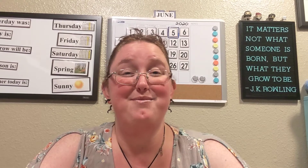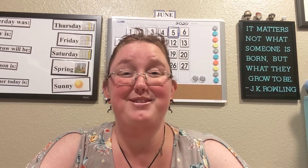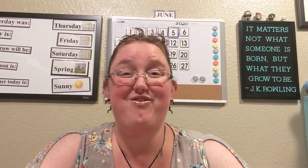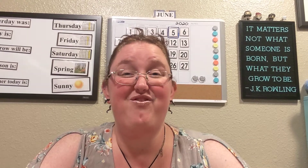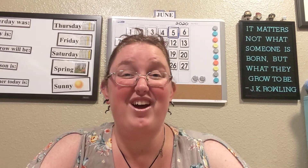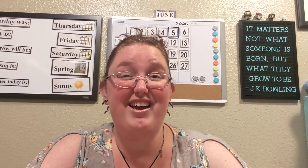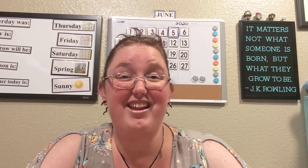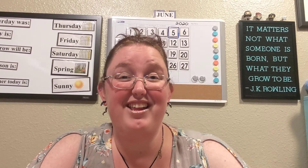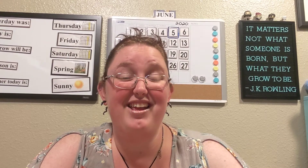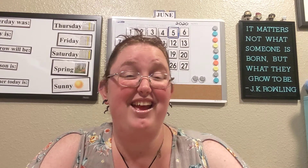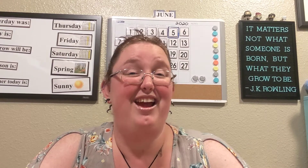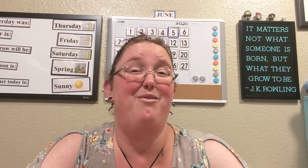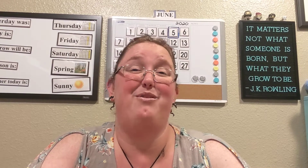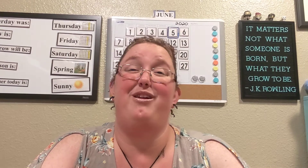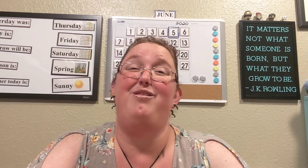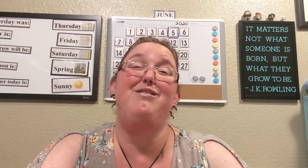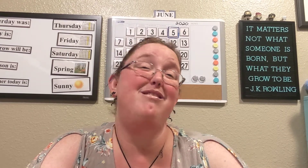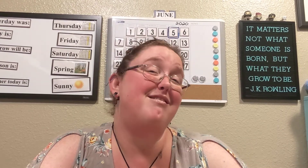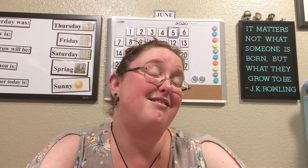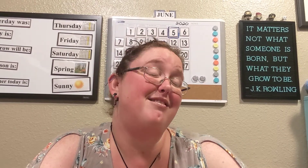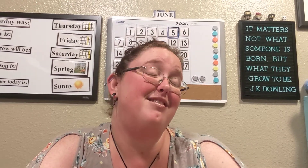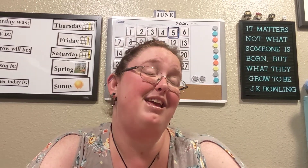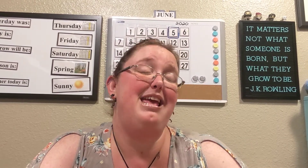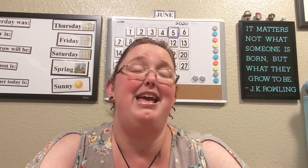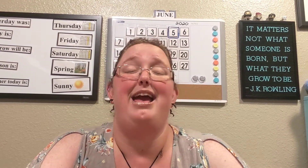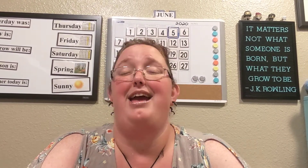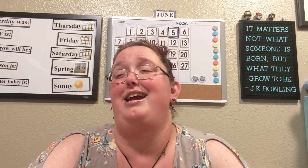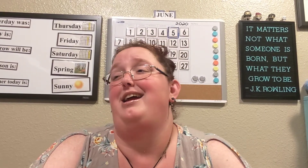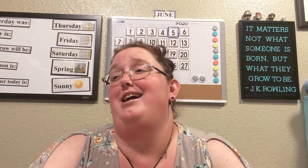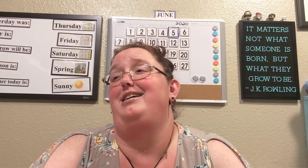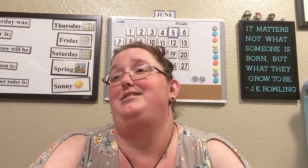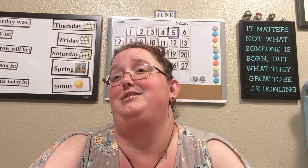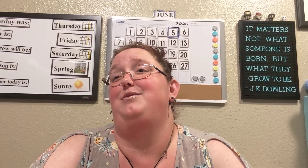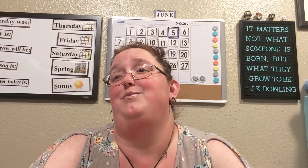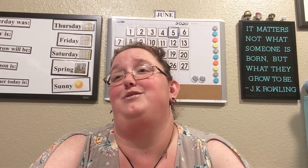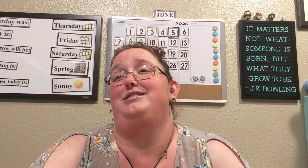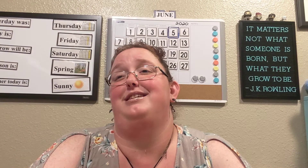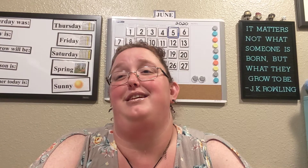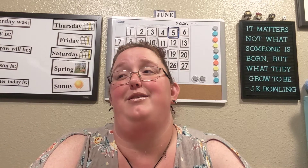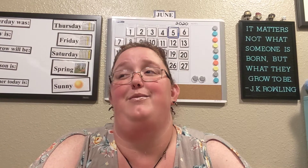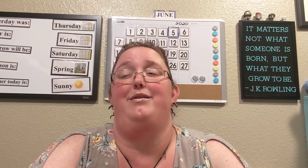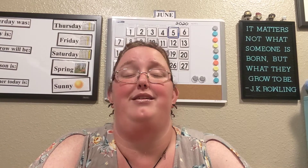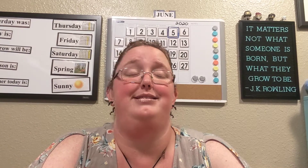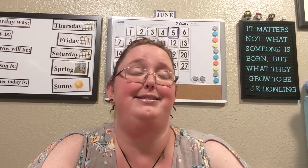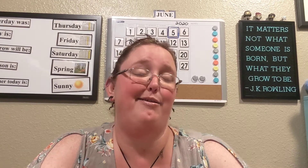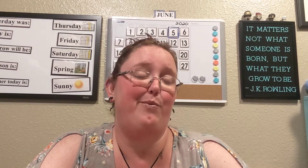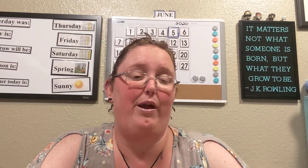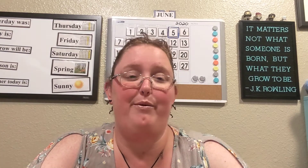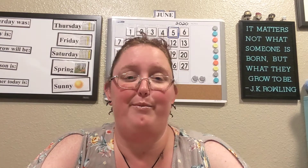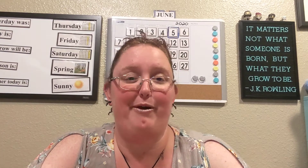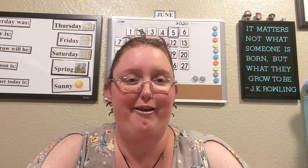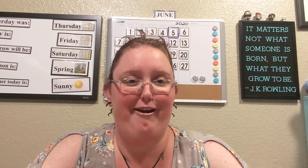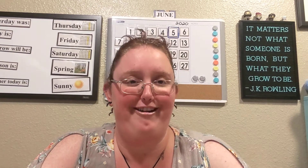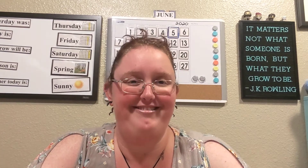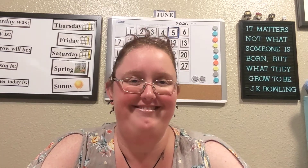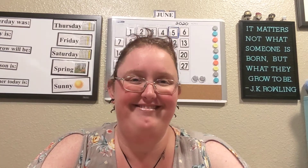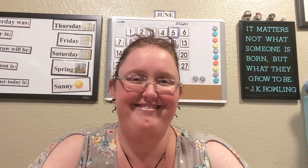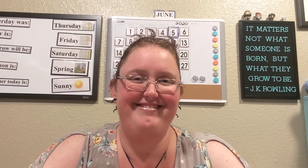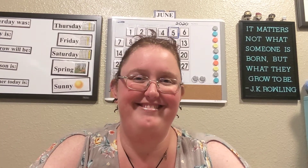much fun, and we're gonna learn, and we're gonna celebrate, we're gonna party hard.